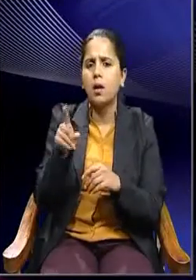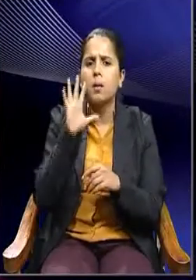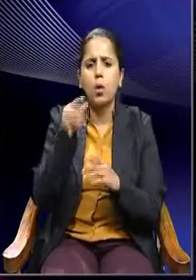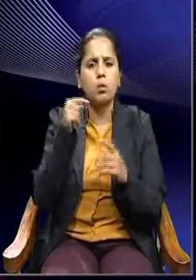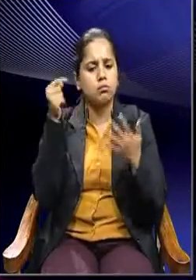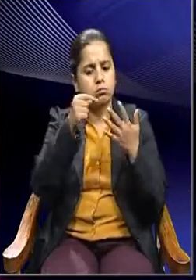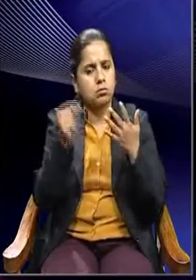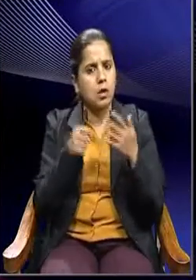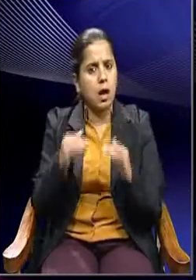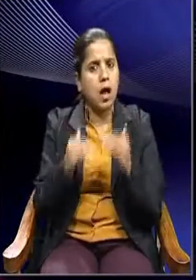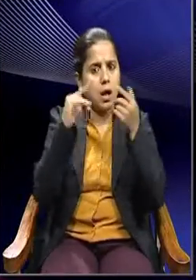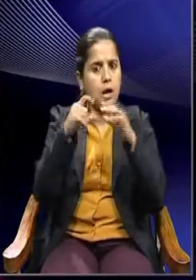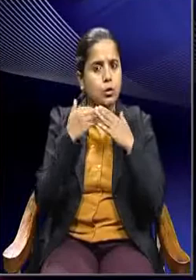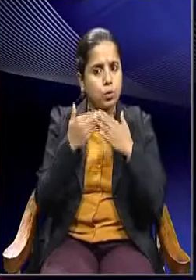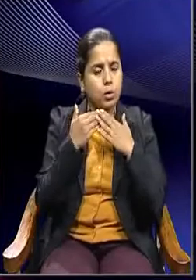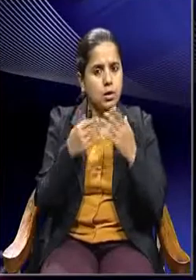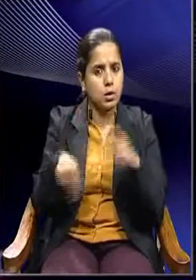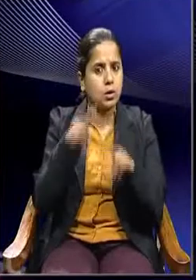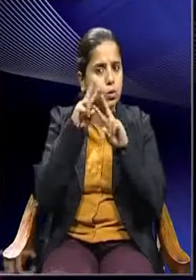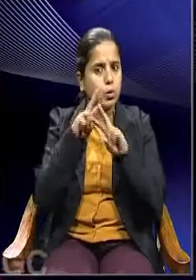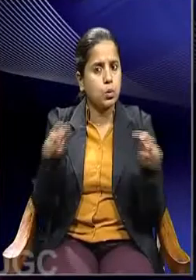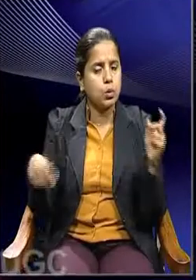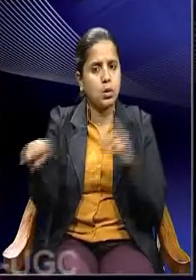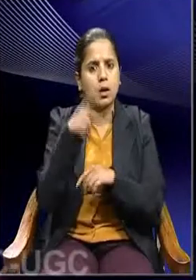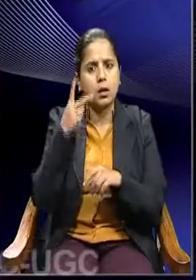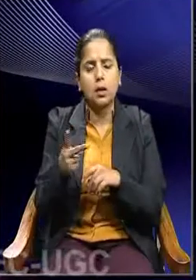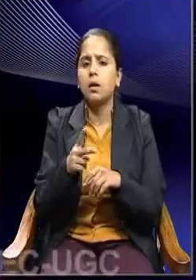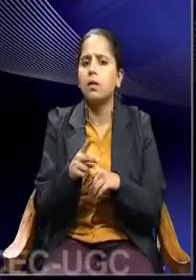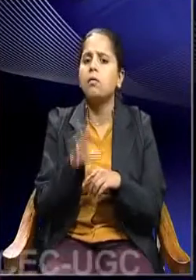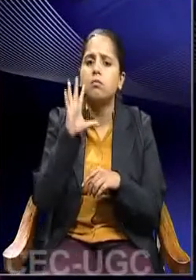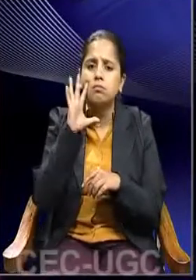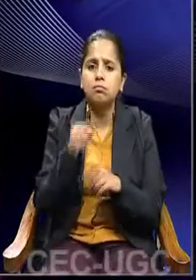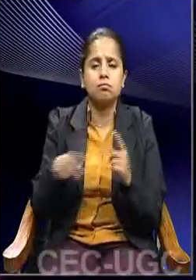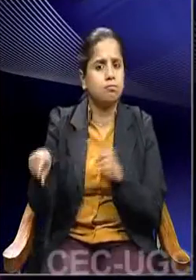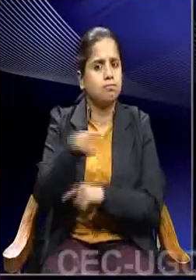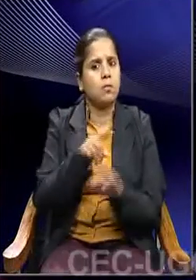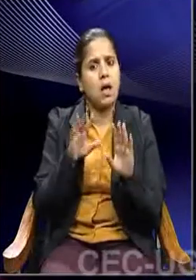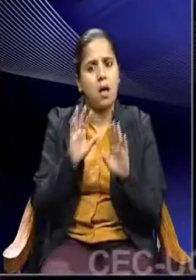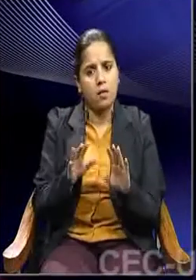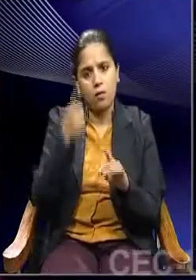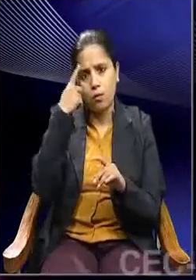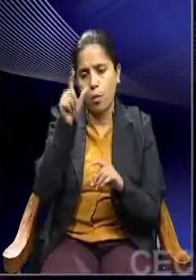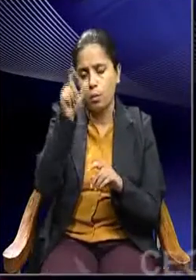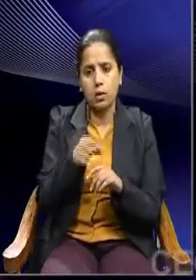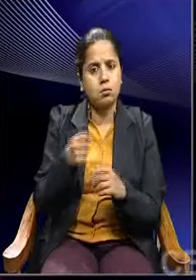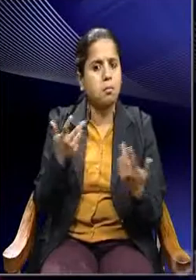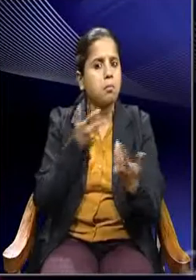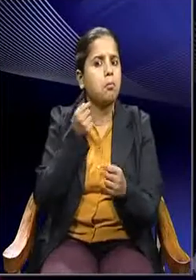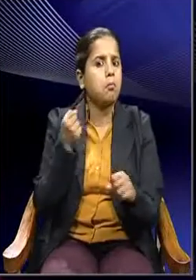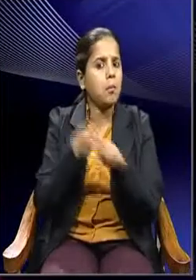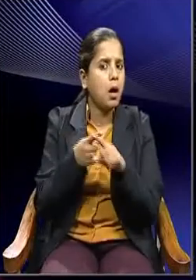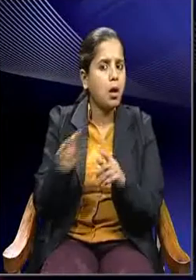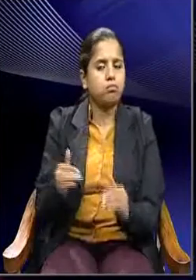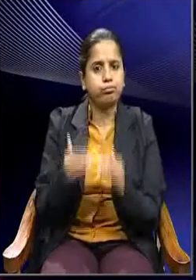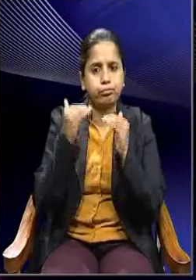higher education and research are fundamental and instrumental with respect to the pursuit, advancement,